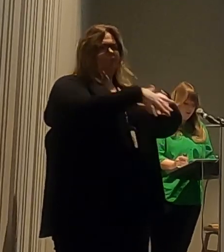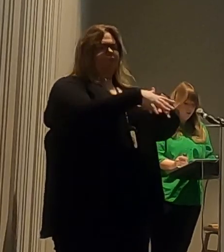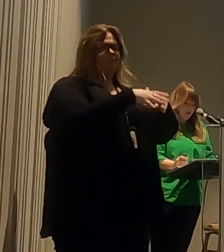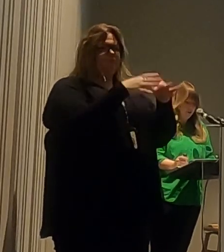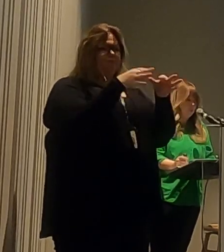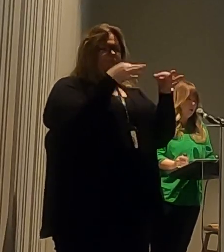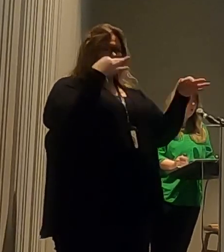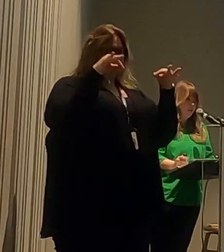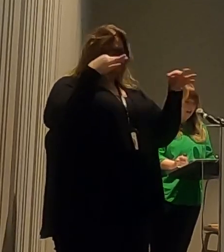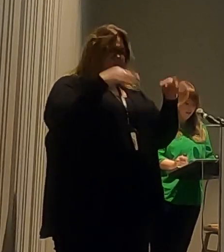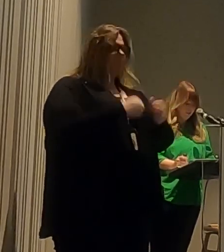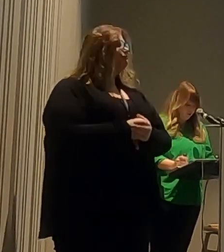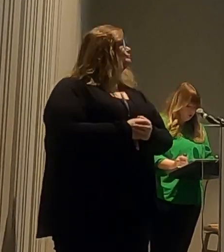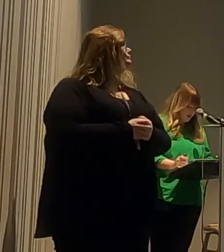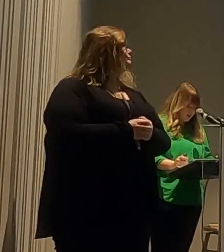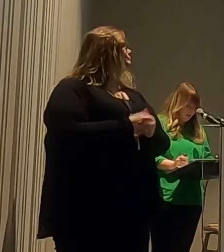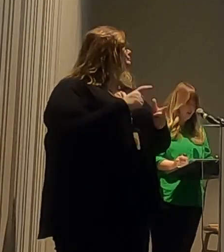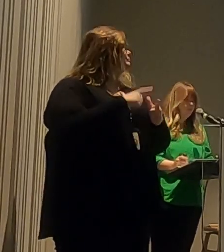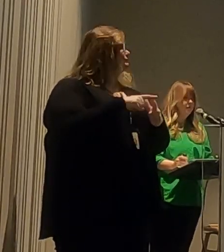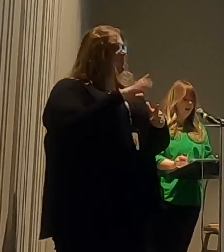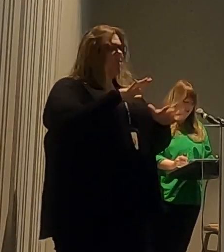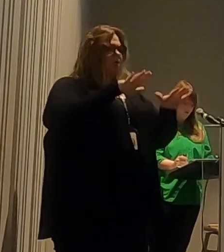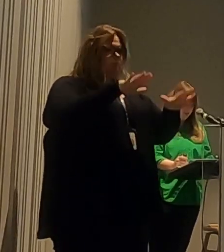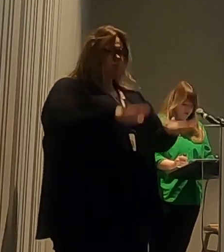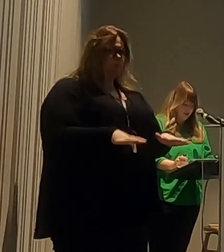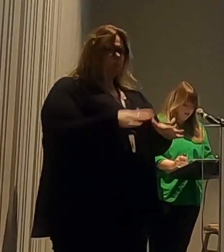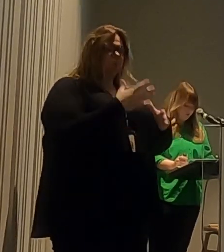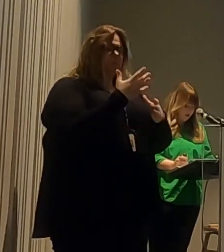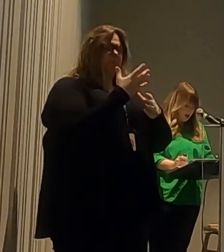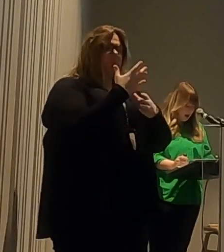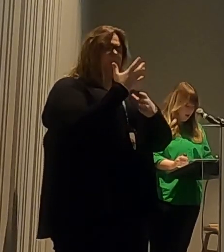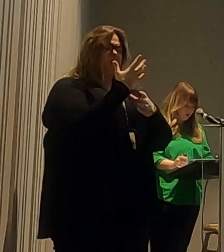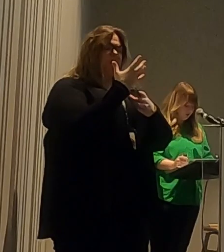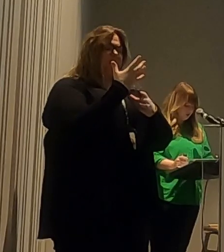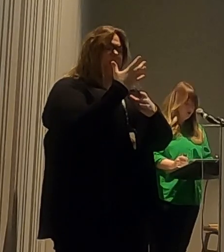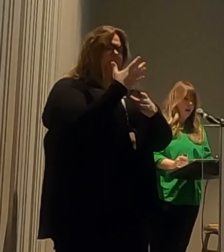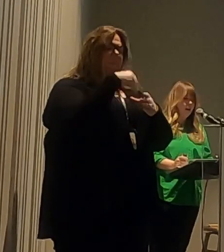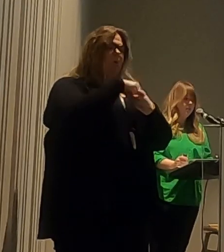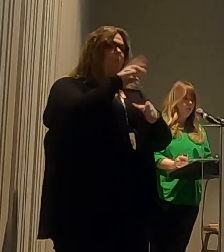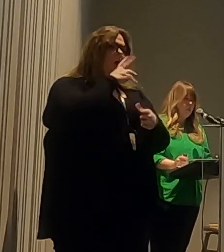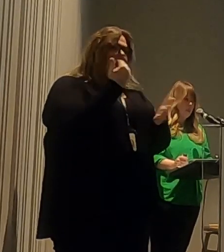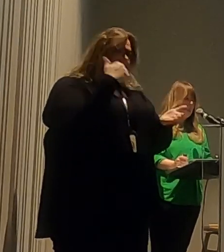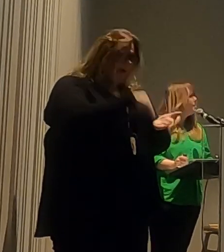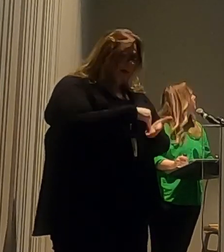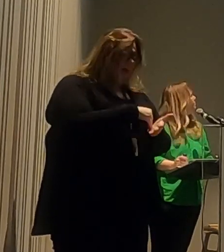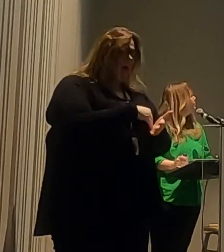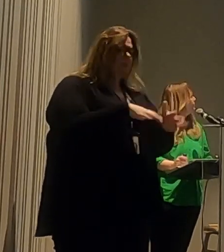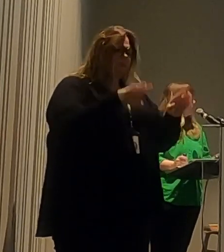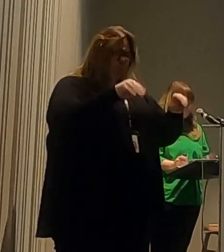The threads would then be soaked again, creating this finer material, and hung to dry.